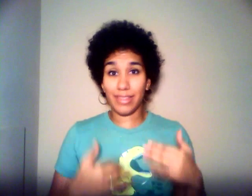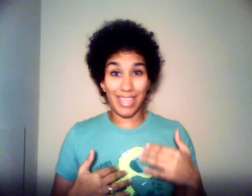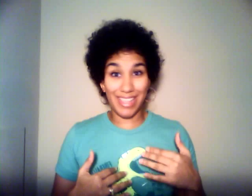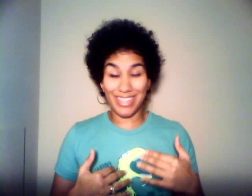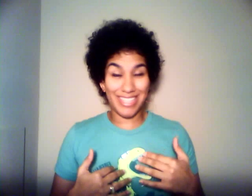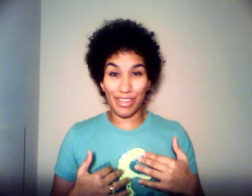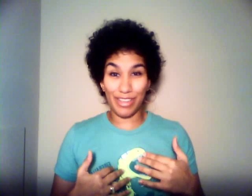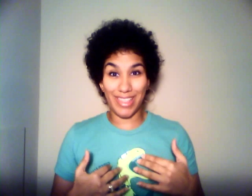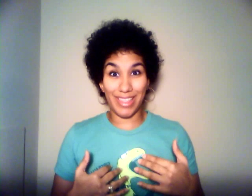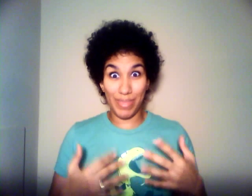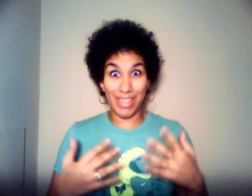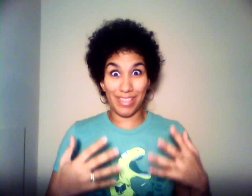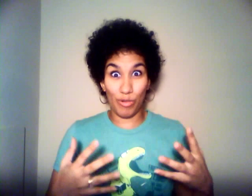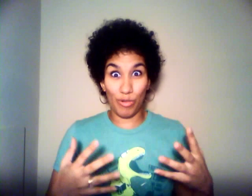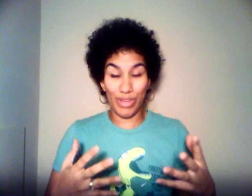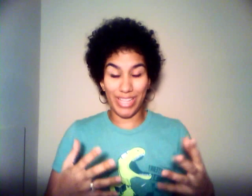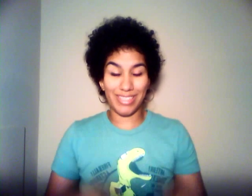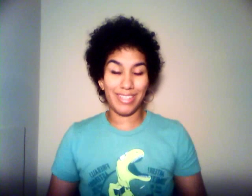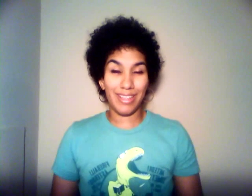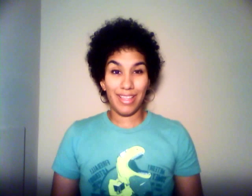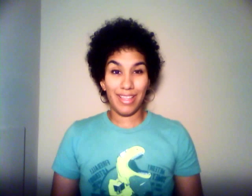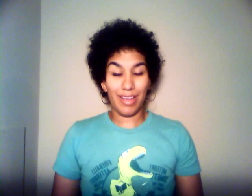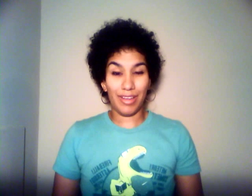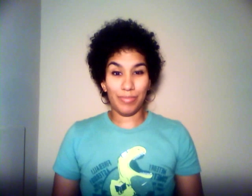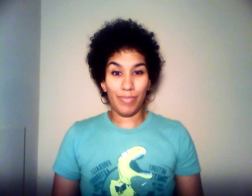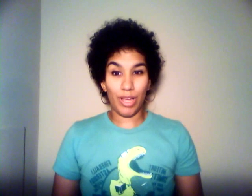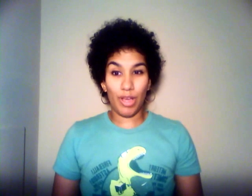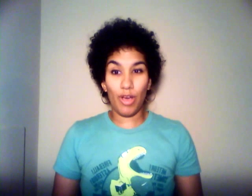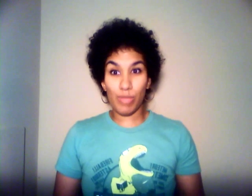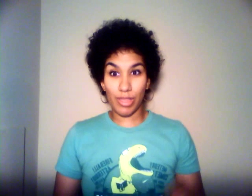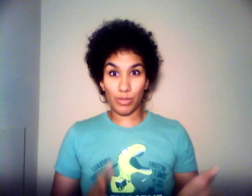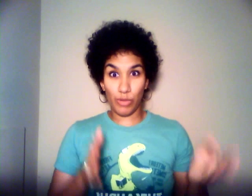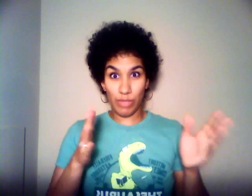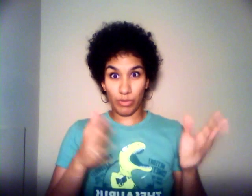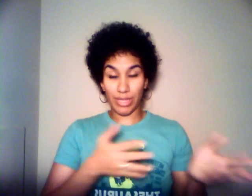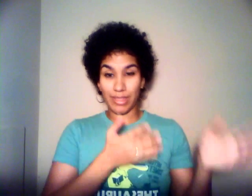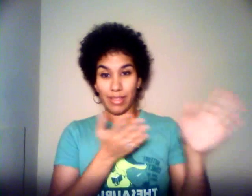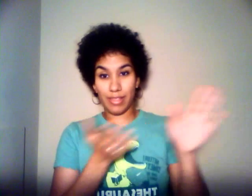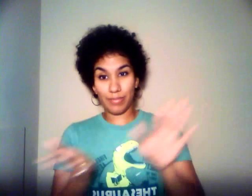is going to tell you this is a big storm wind. A calm, gentle breeze would look like this.